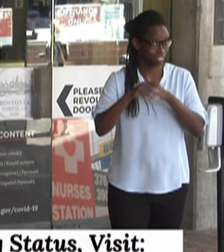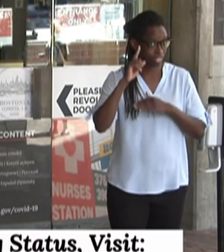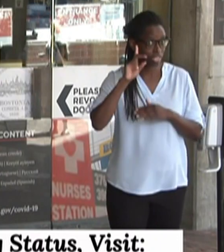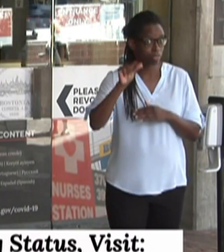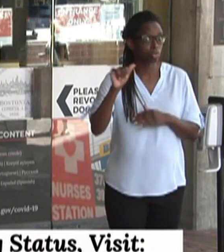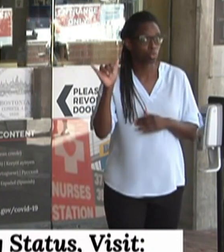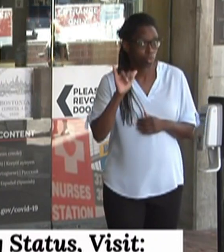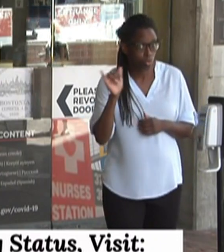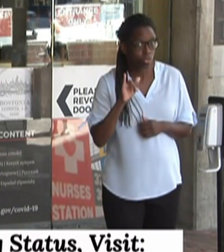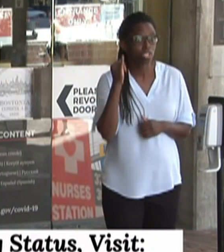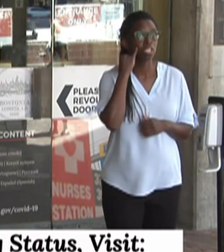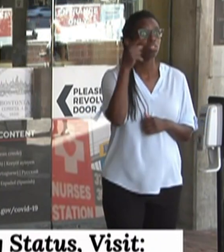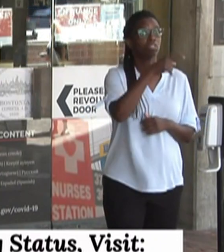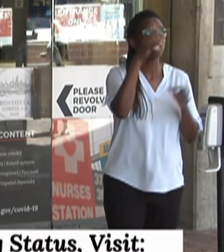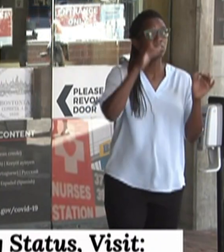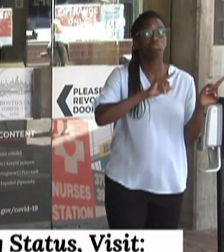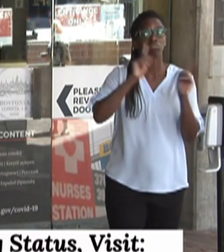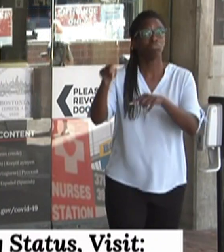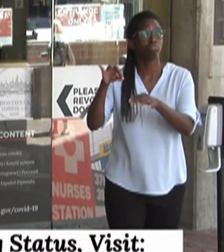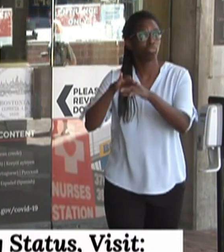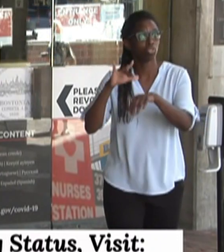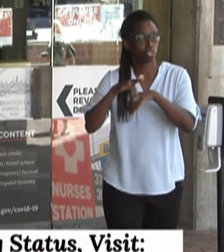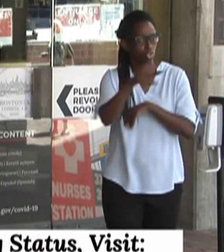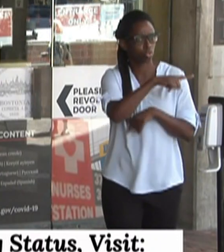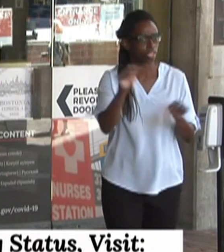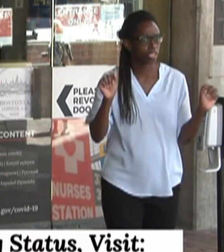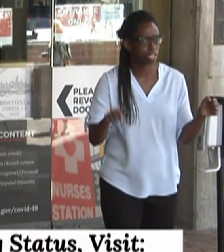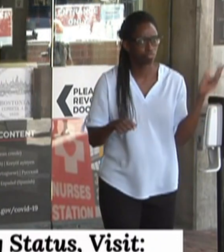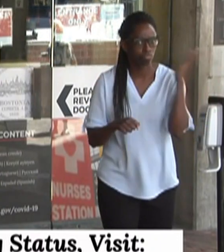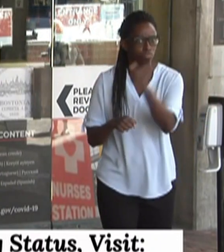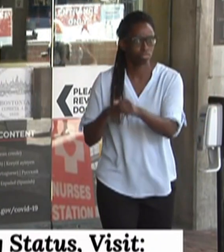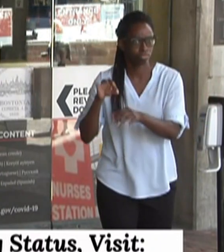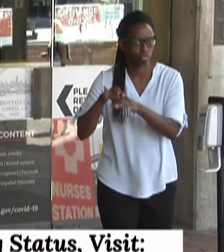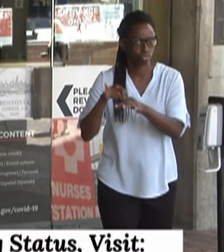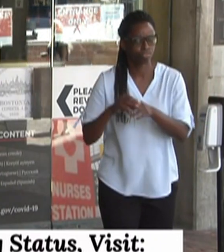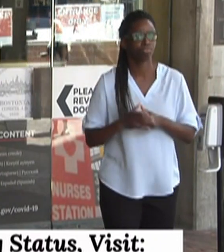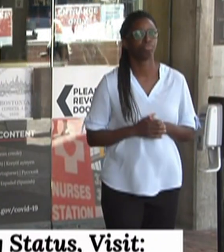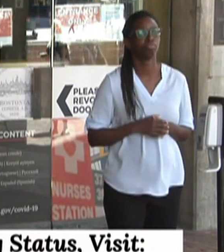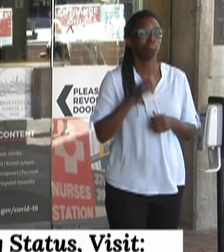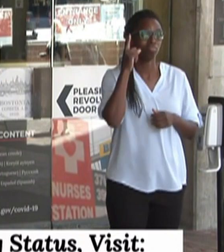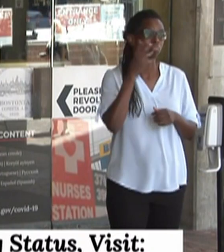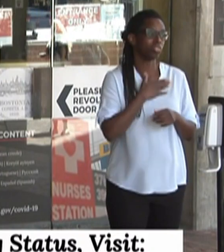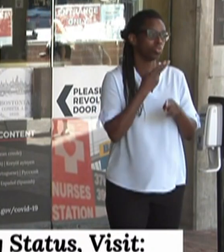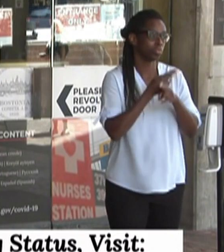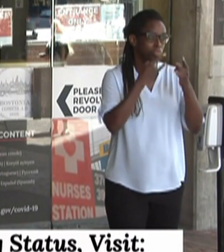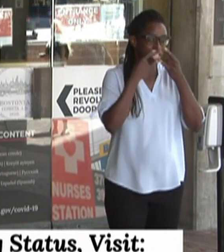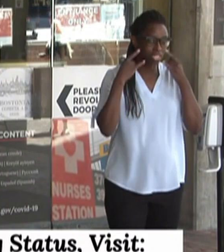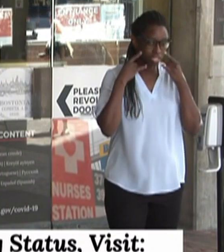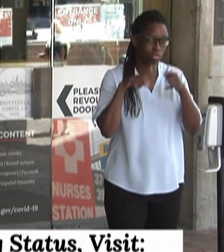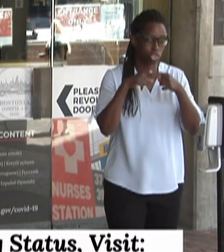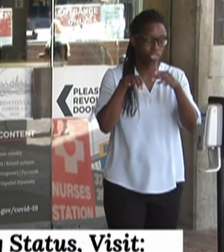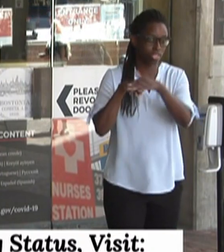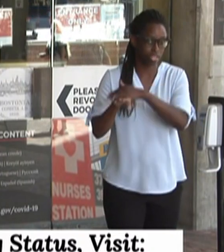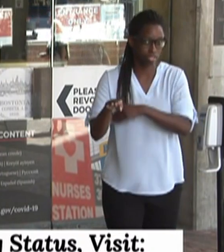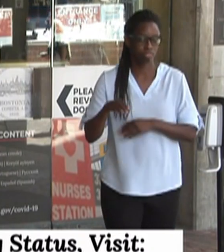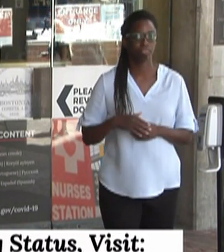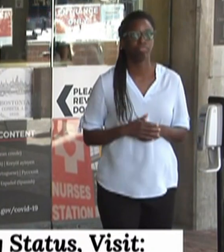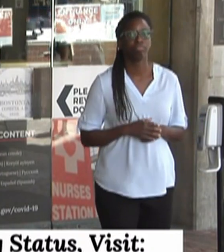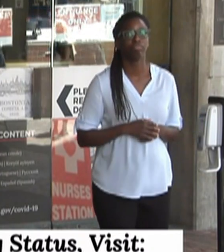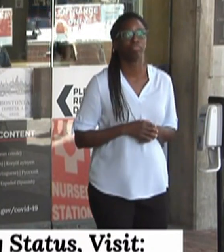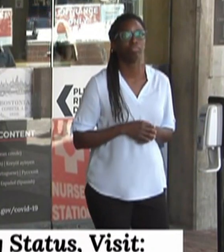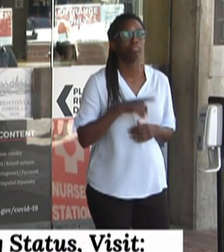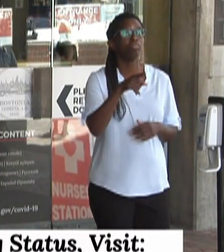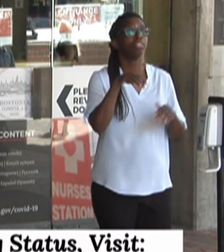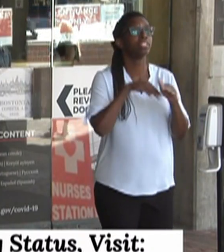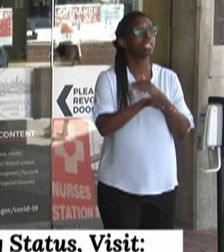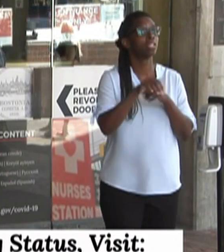that voting by mail is an option. It's a safe way to exercise your vote. Today, August 26th, is the deadline